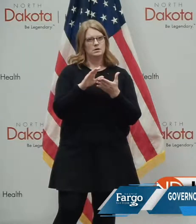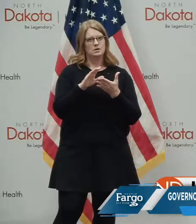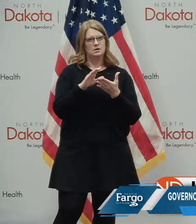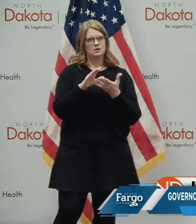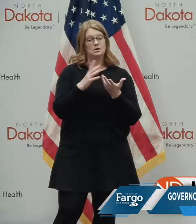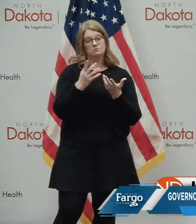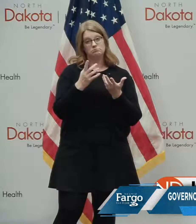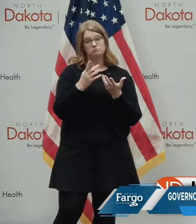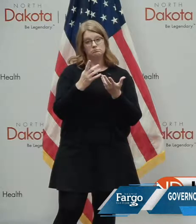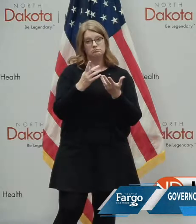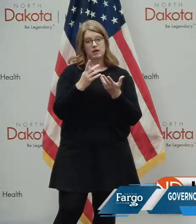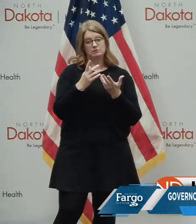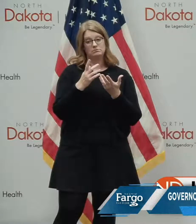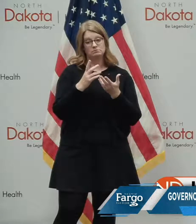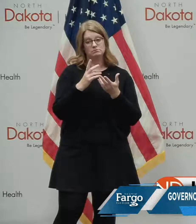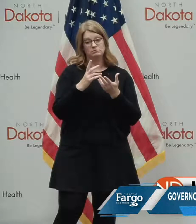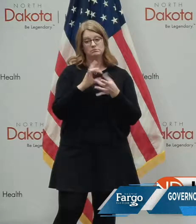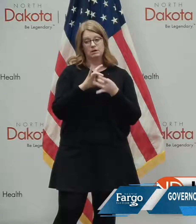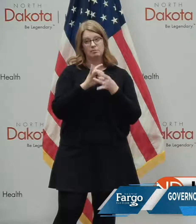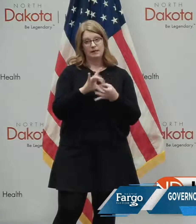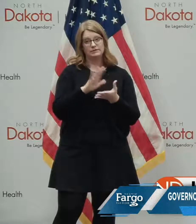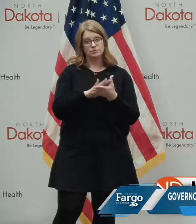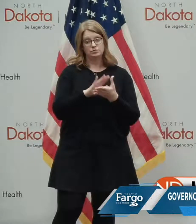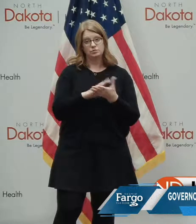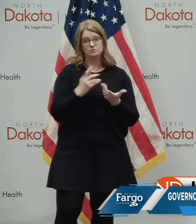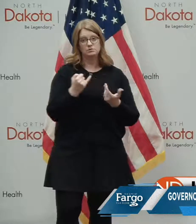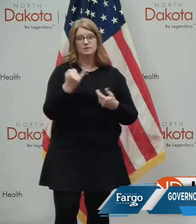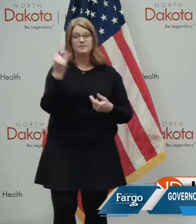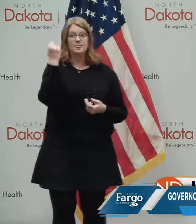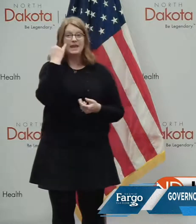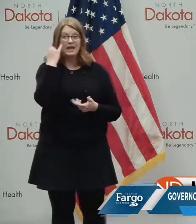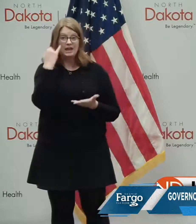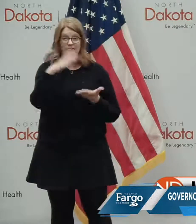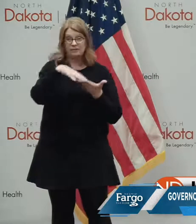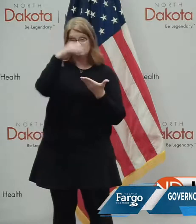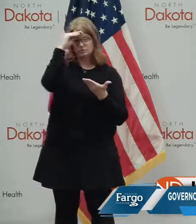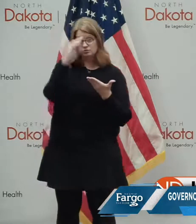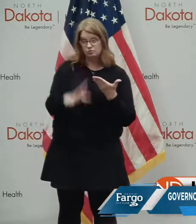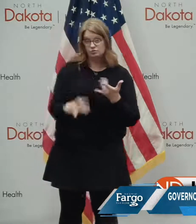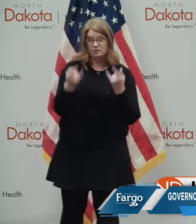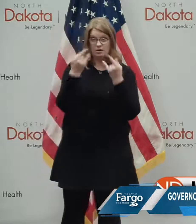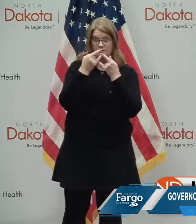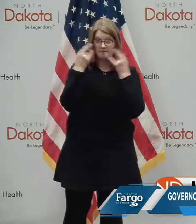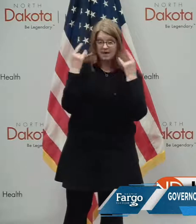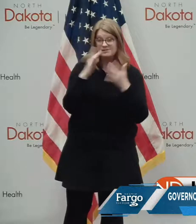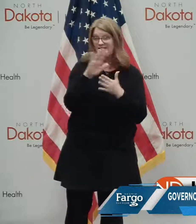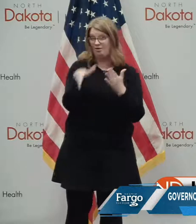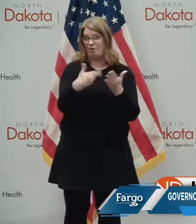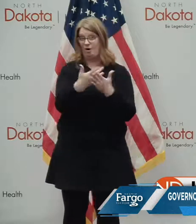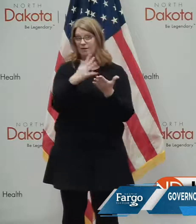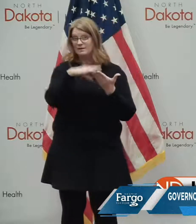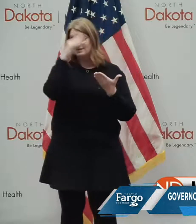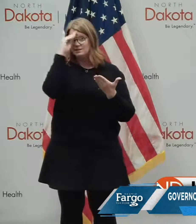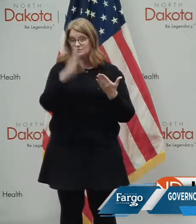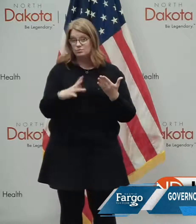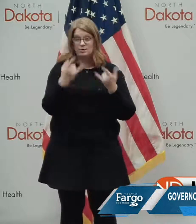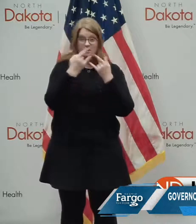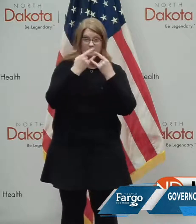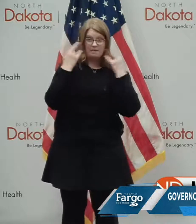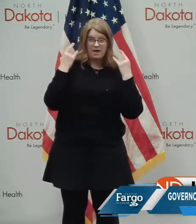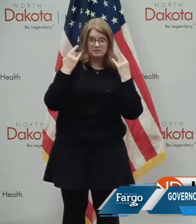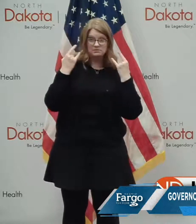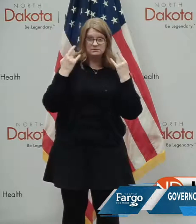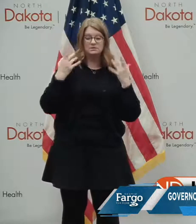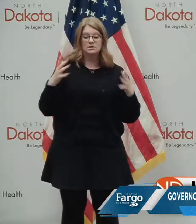apply to schools. And so if students are masked, and all students are masked, when that one student who